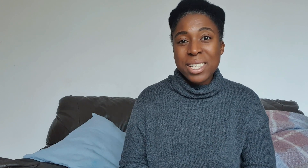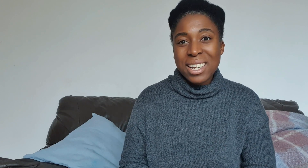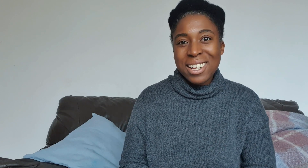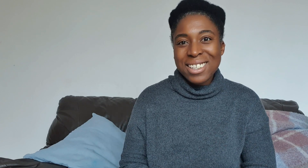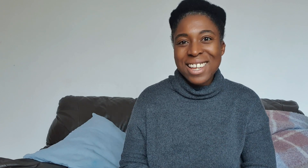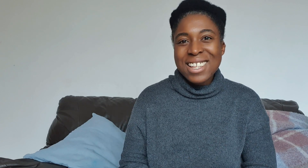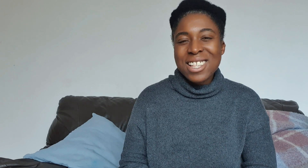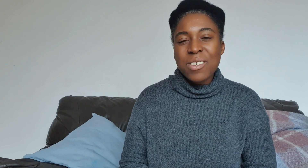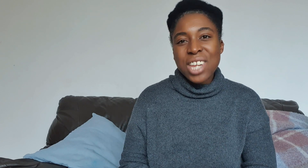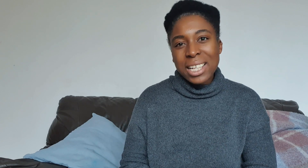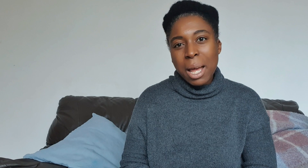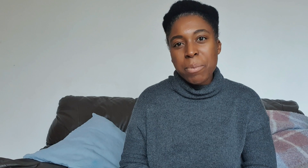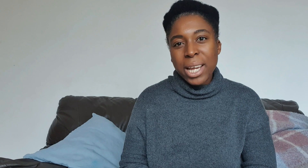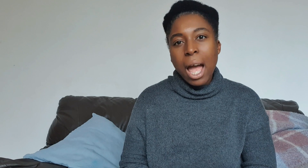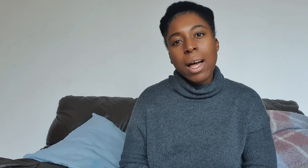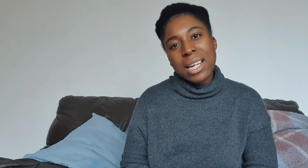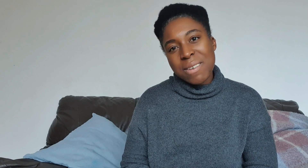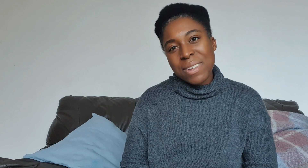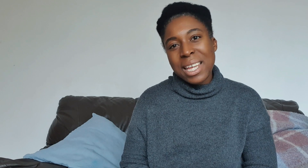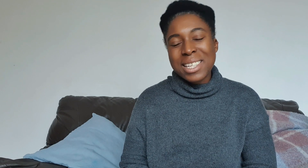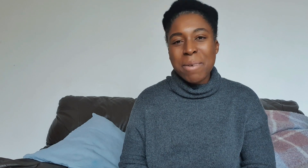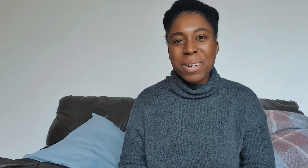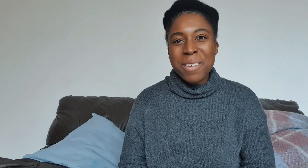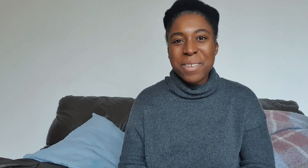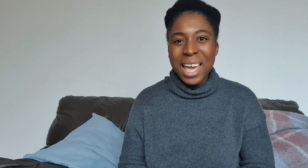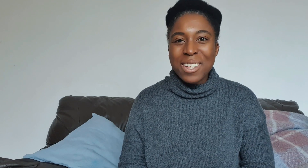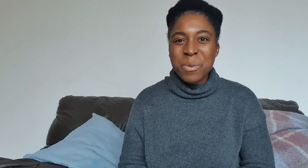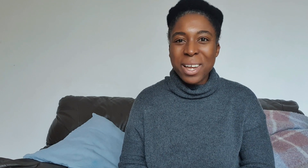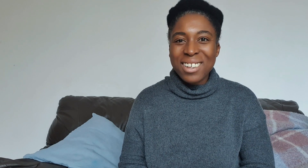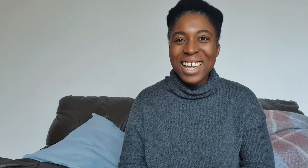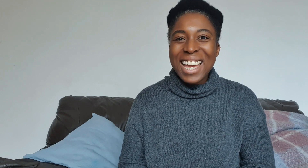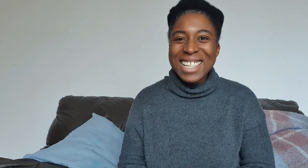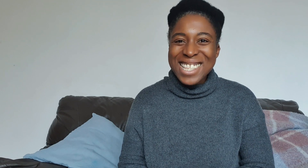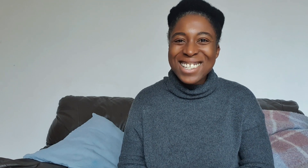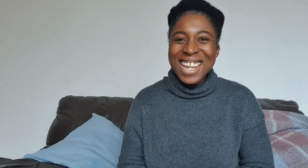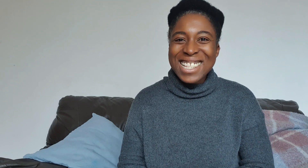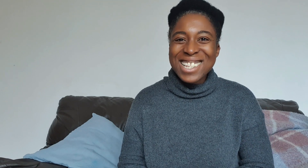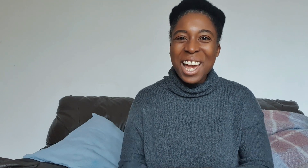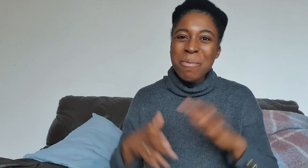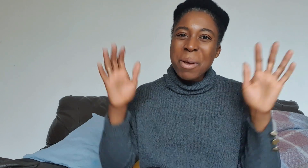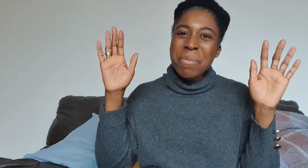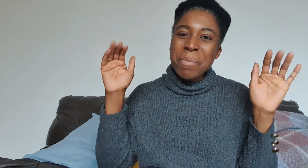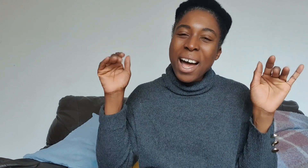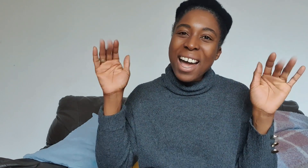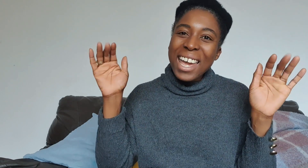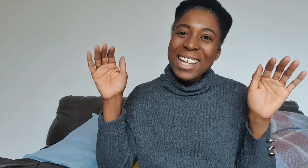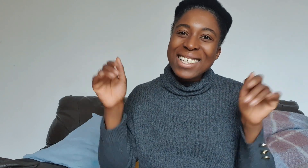learn. So check that book out. I'll leave a link down below for that as well. Until next time, bye-bye.